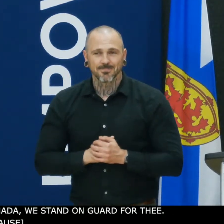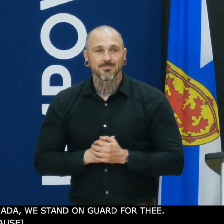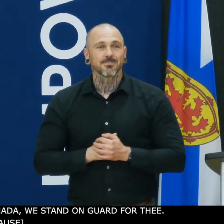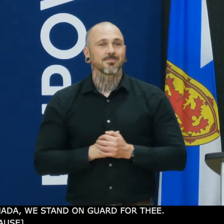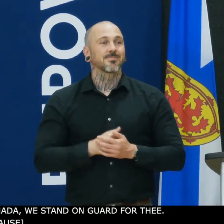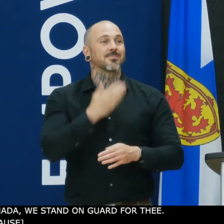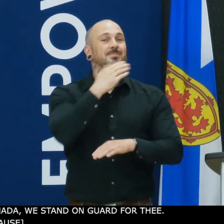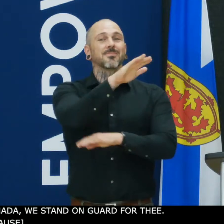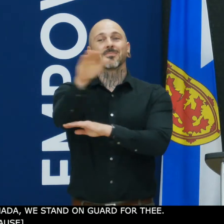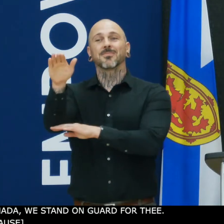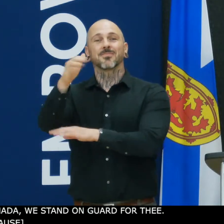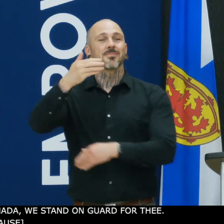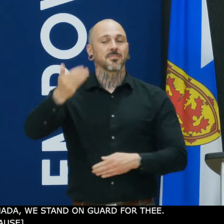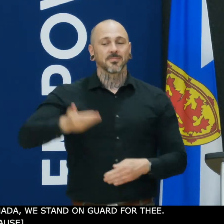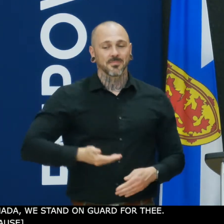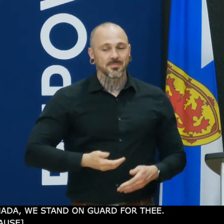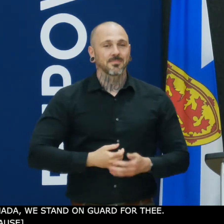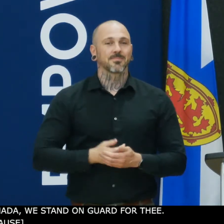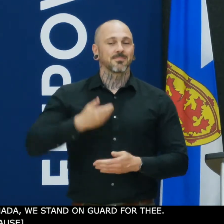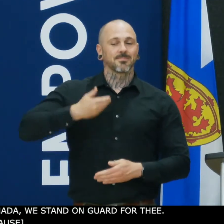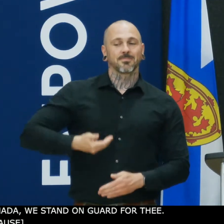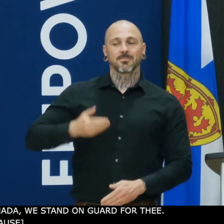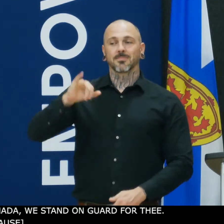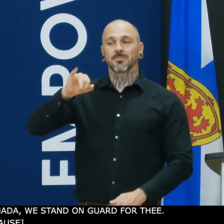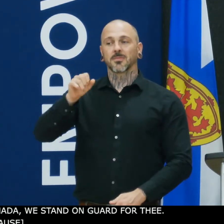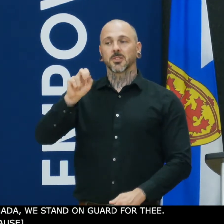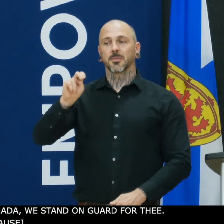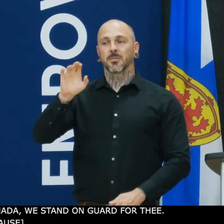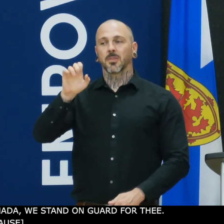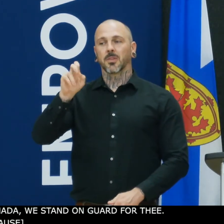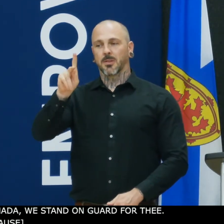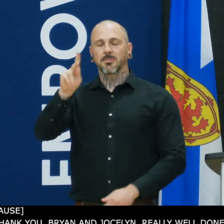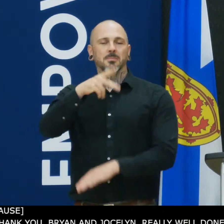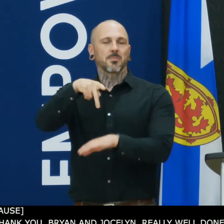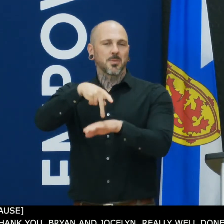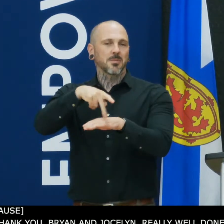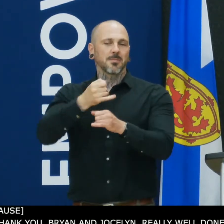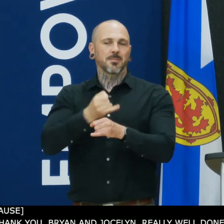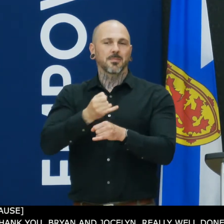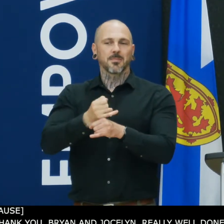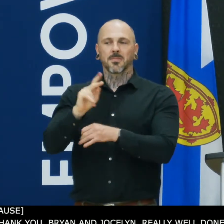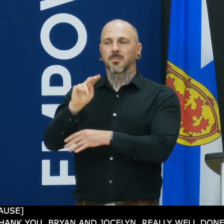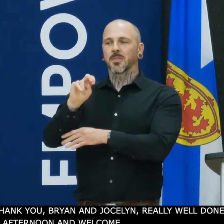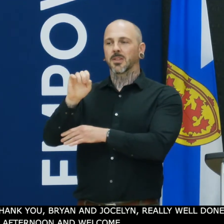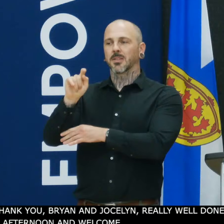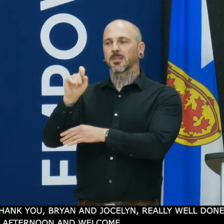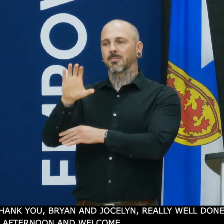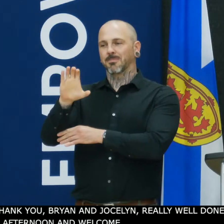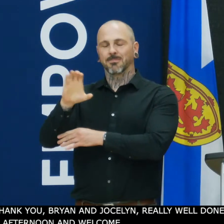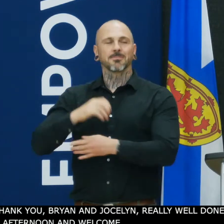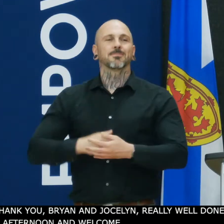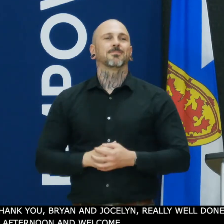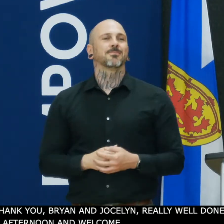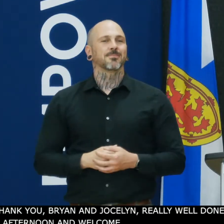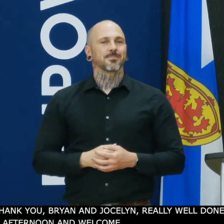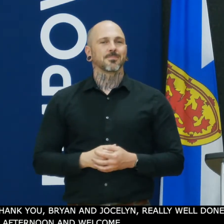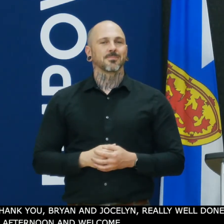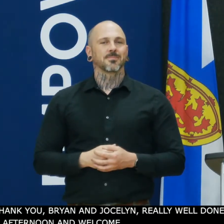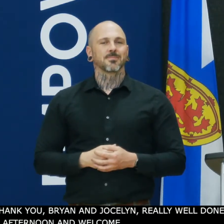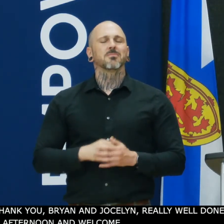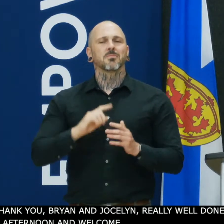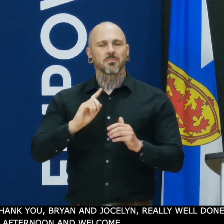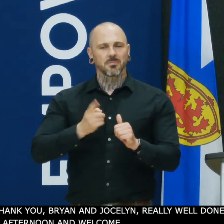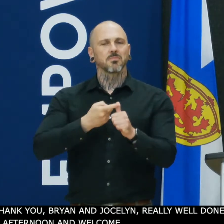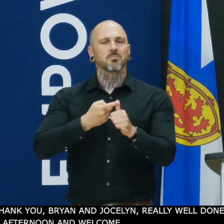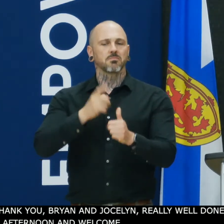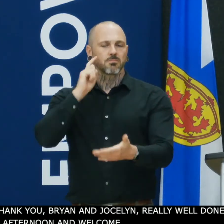Good afternoon and welcome. I'm Jason Clark, principal of the nscc Kingstec campus. I would like to begin by